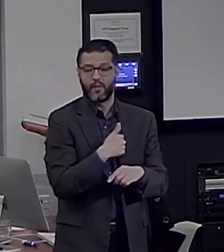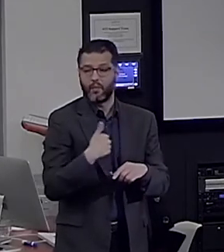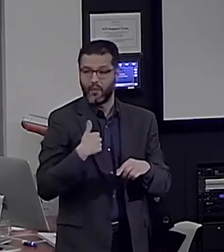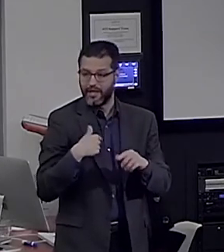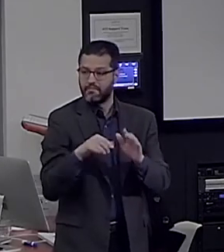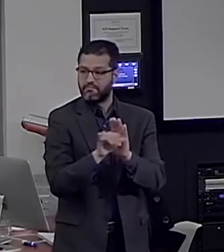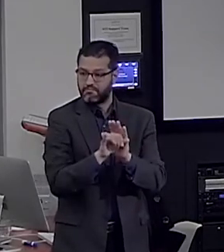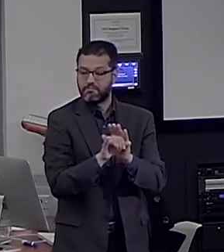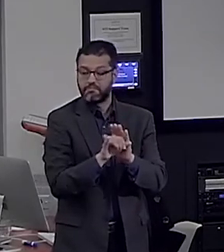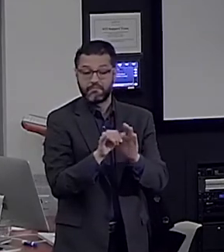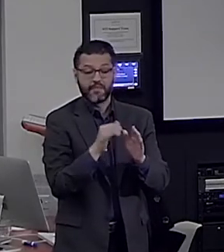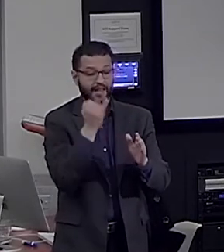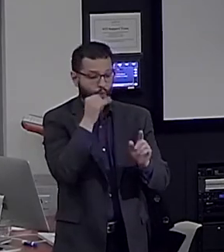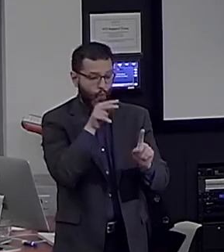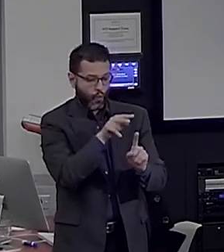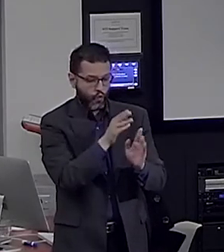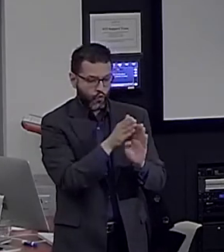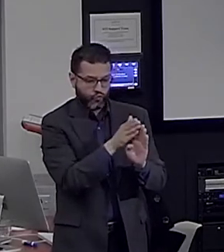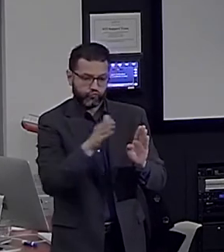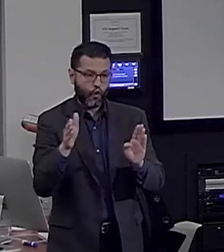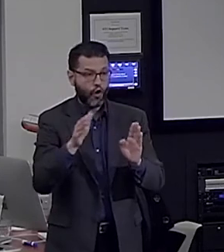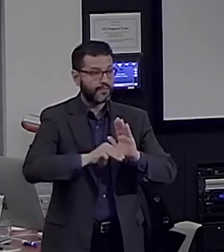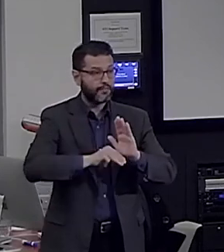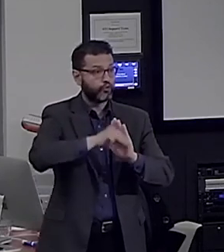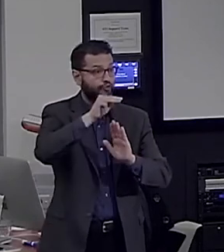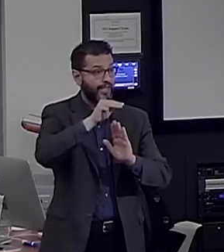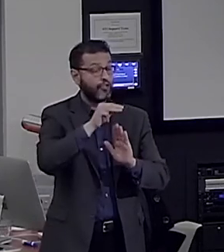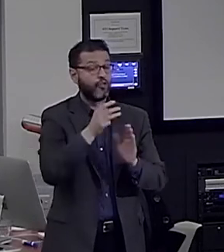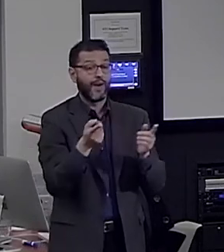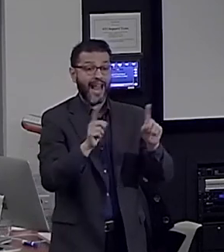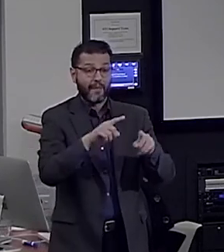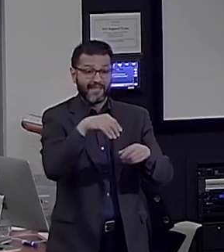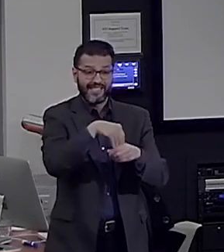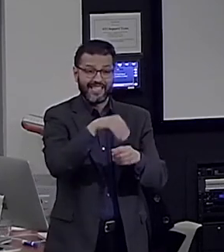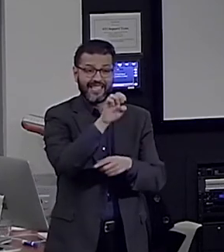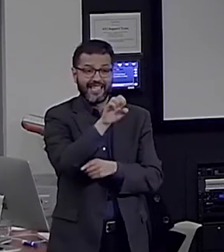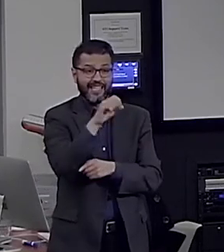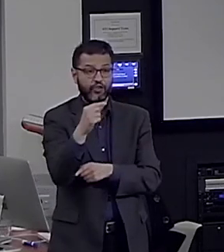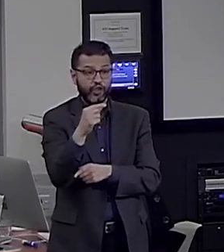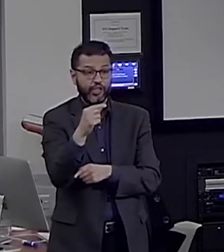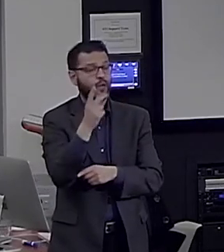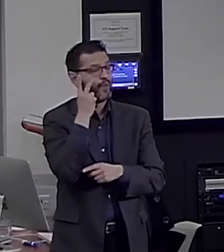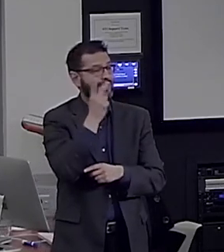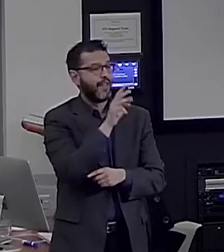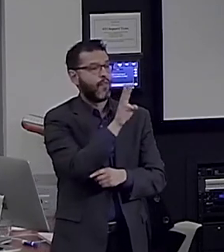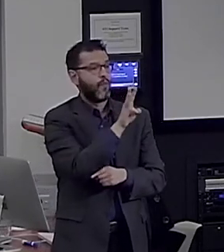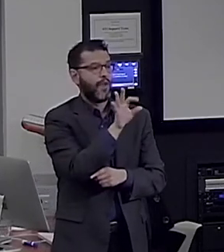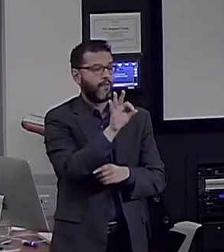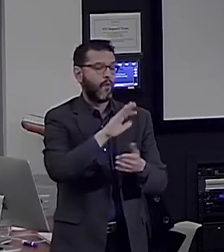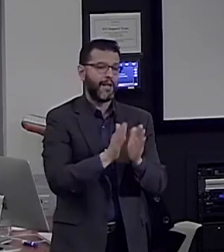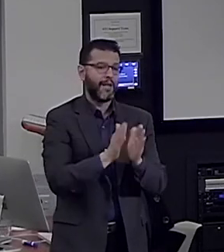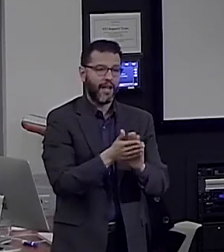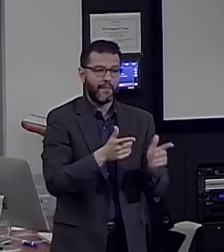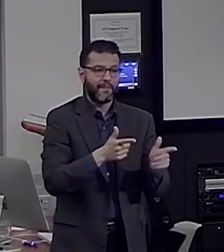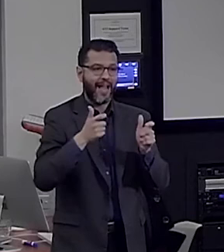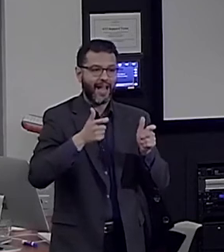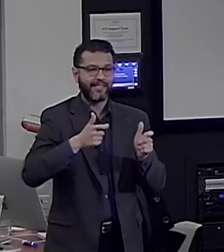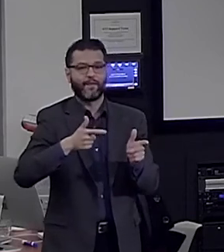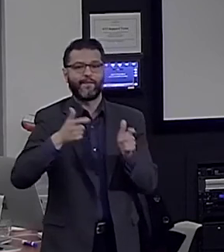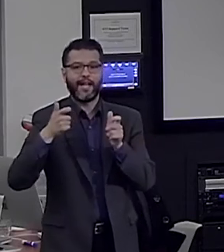across maturation what happens in the EEG is the is the waveforms get faster you get more complex